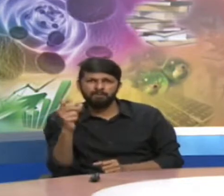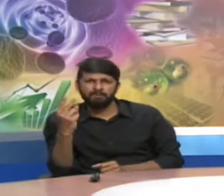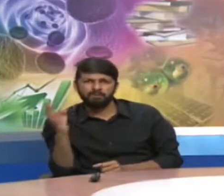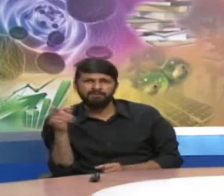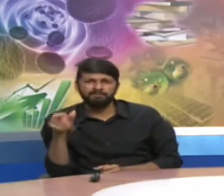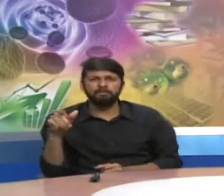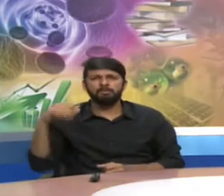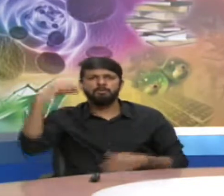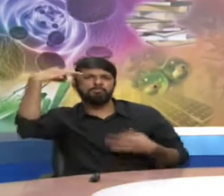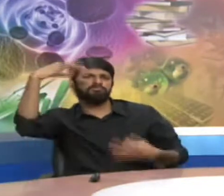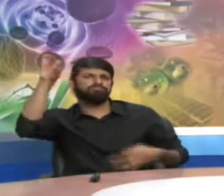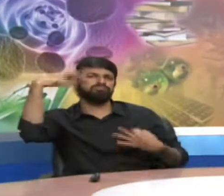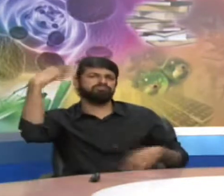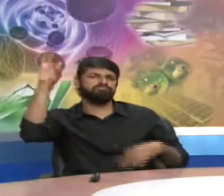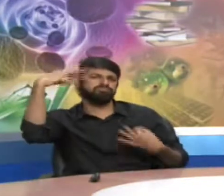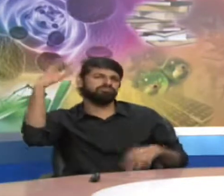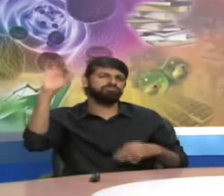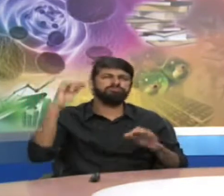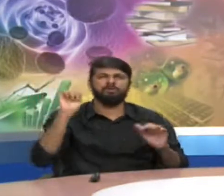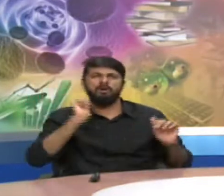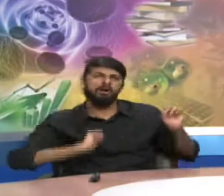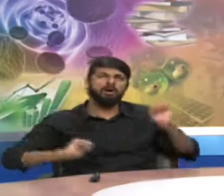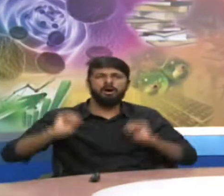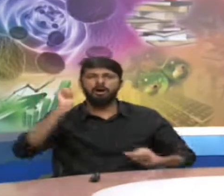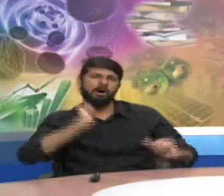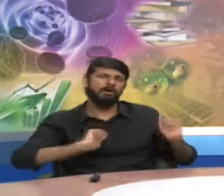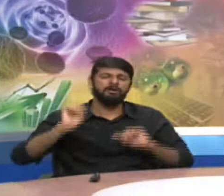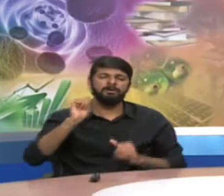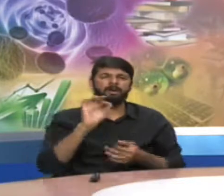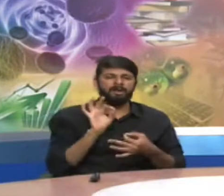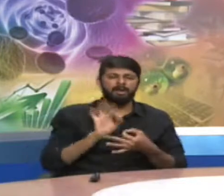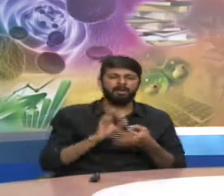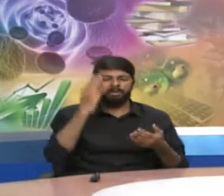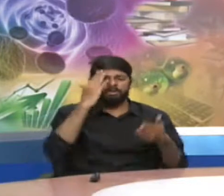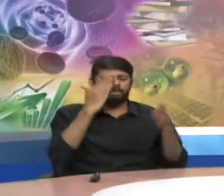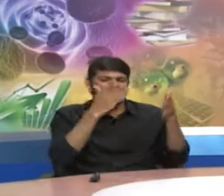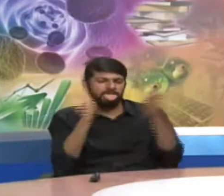surround and tempt Buddha.